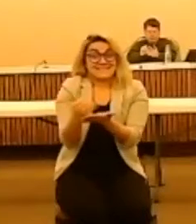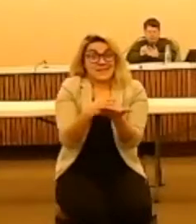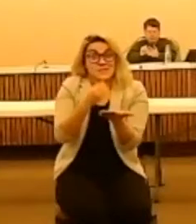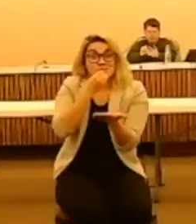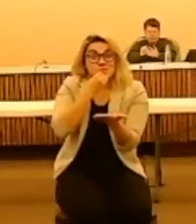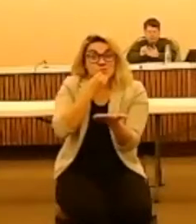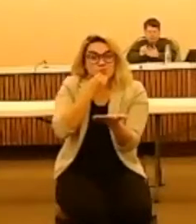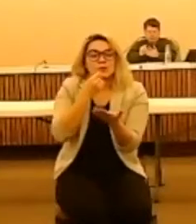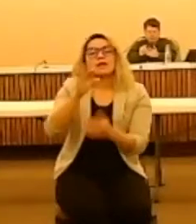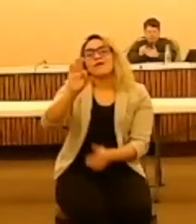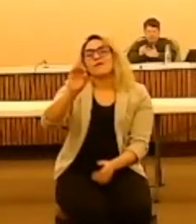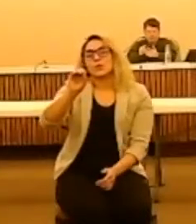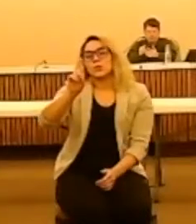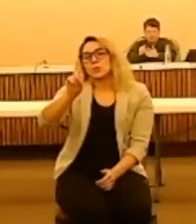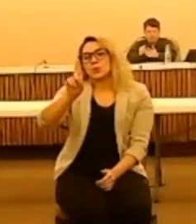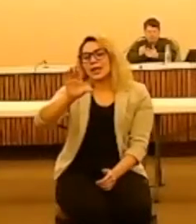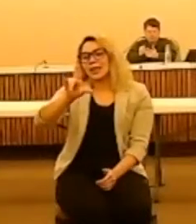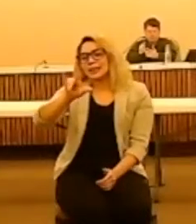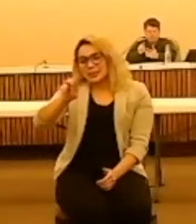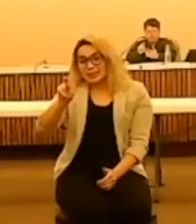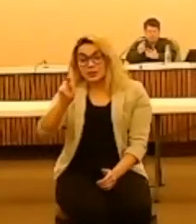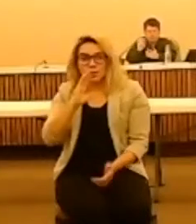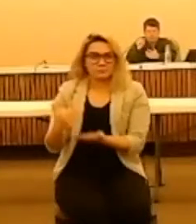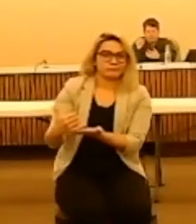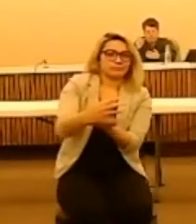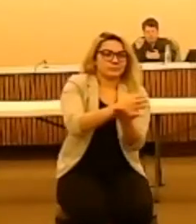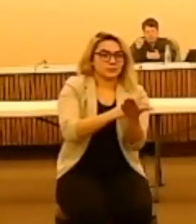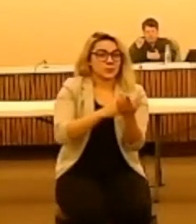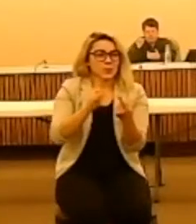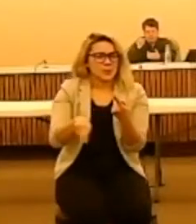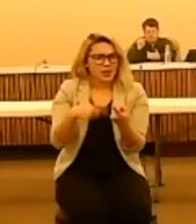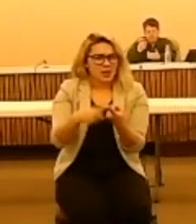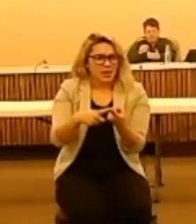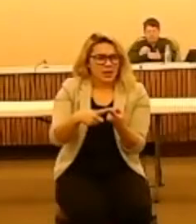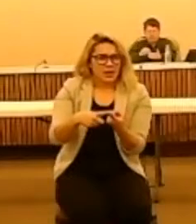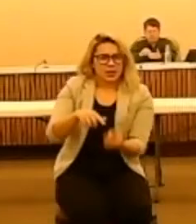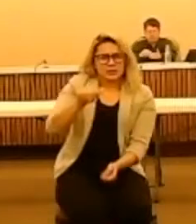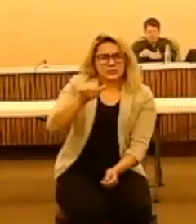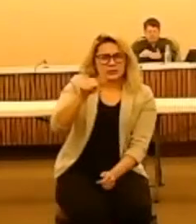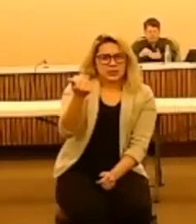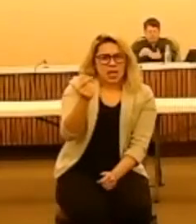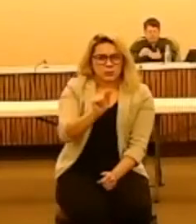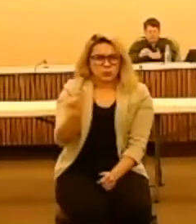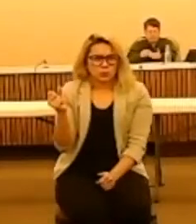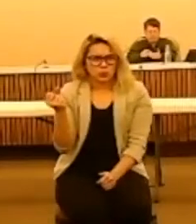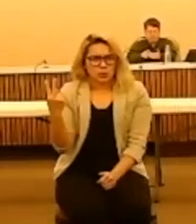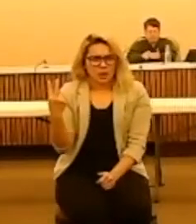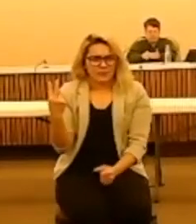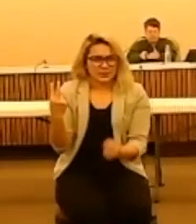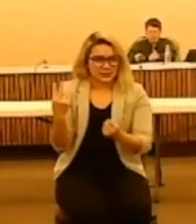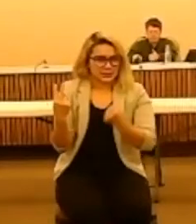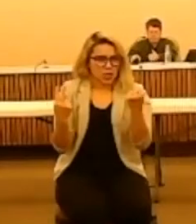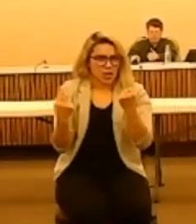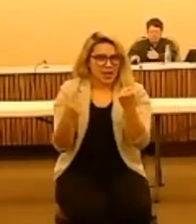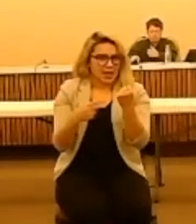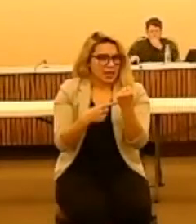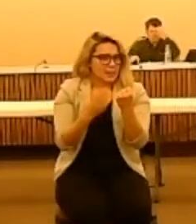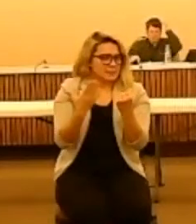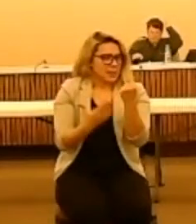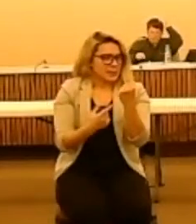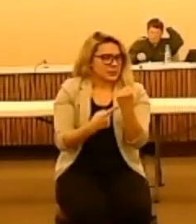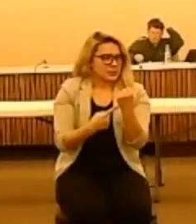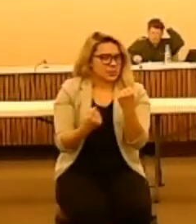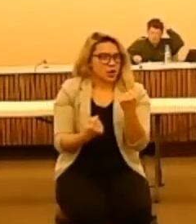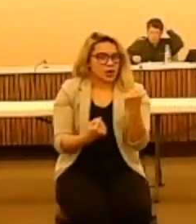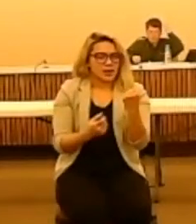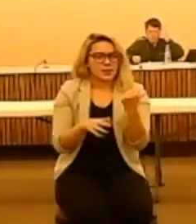That food drive is going to be 10 to 12. Last I knew, they were still looking for some volunteers. I'm not sure if they still